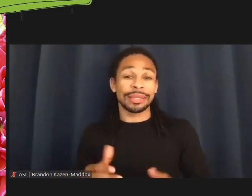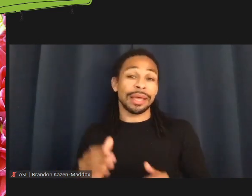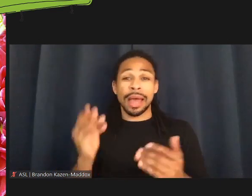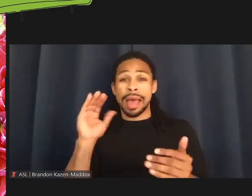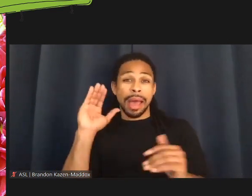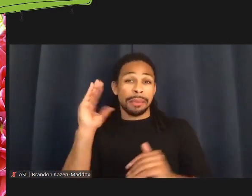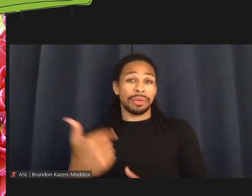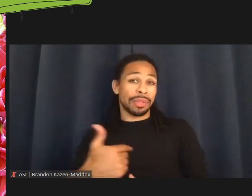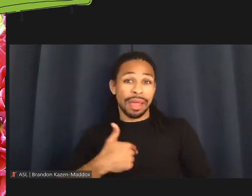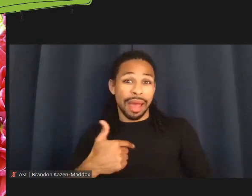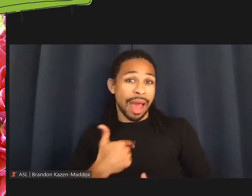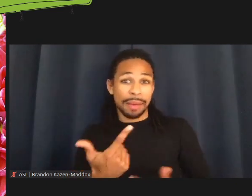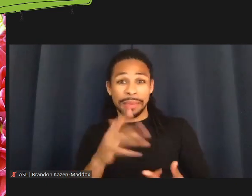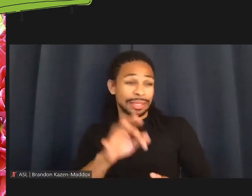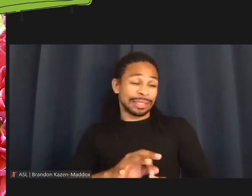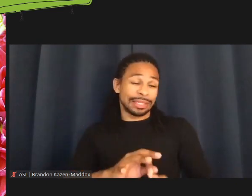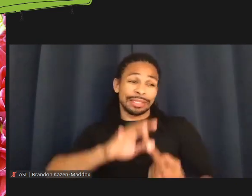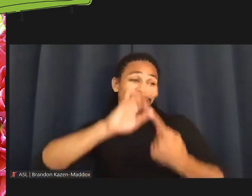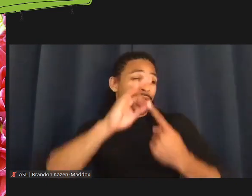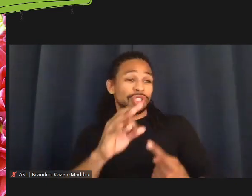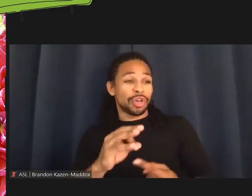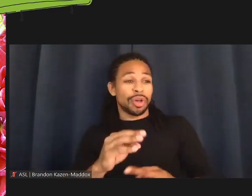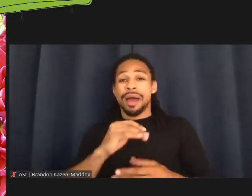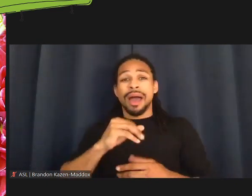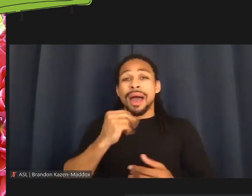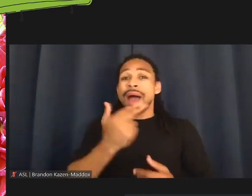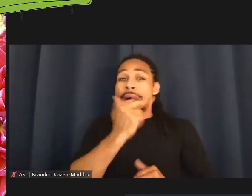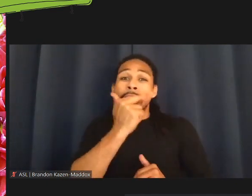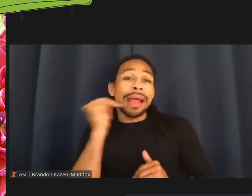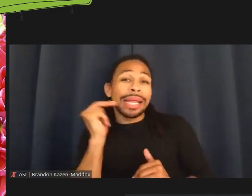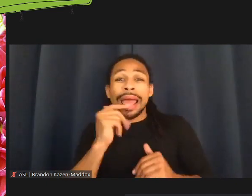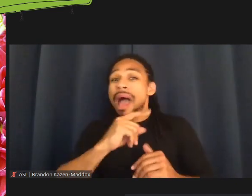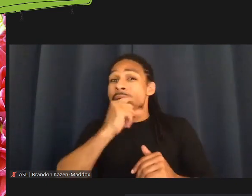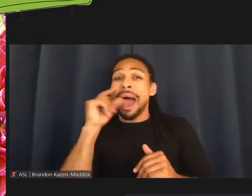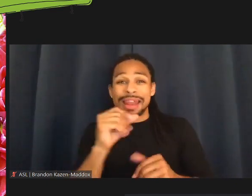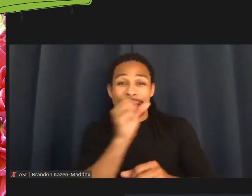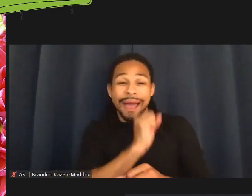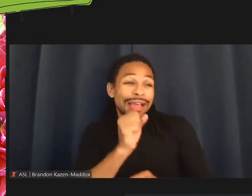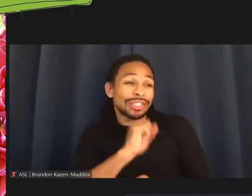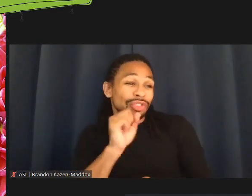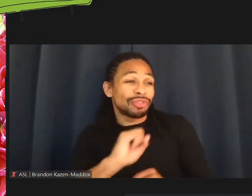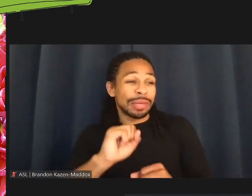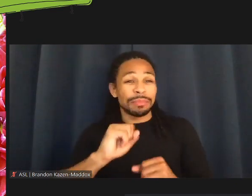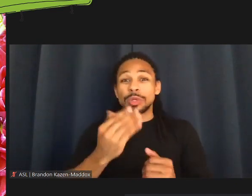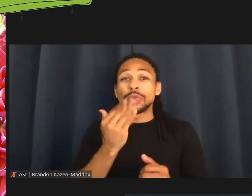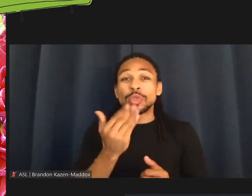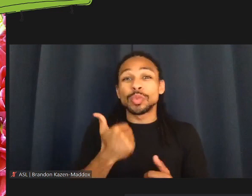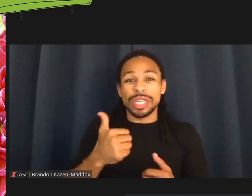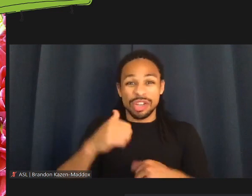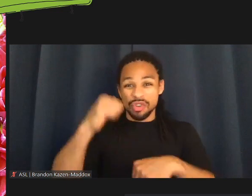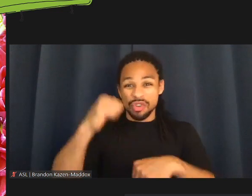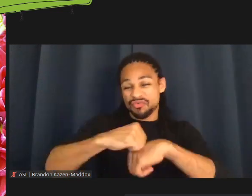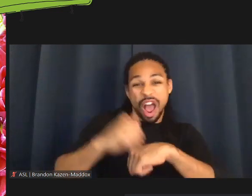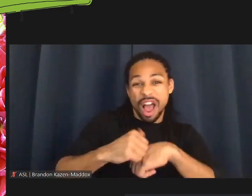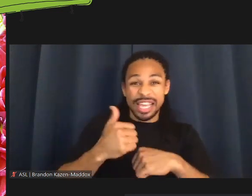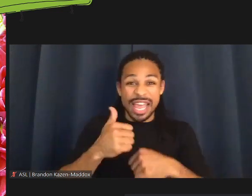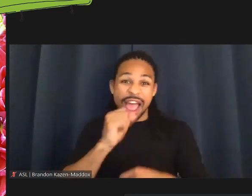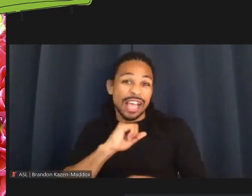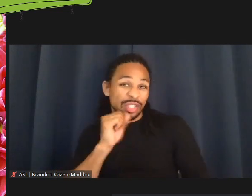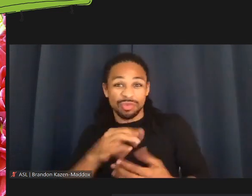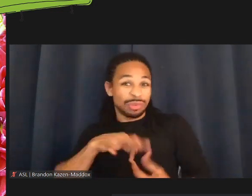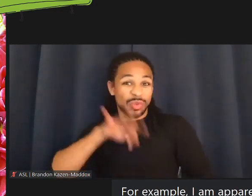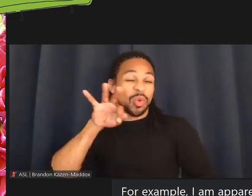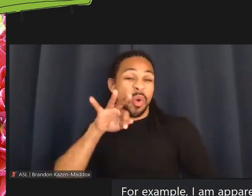pistachio sweet cream soul. Who knew? I cannot say this by reversing my camera and pointing from a high